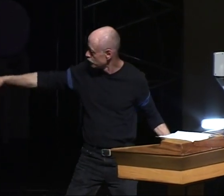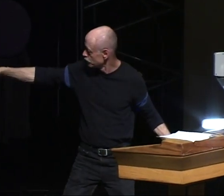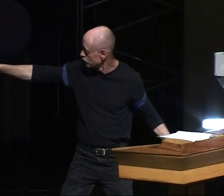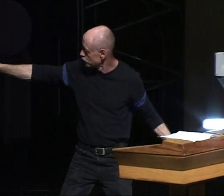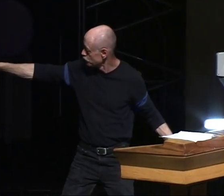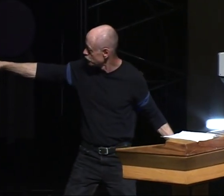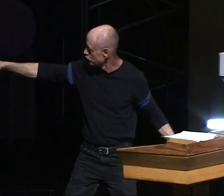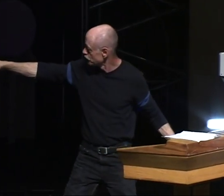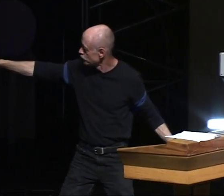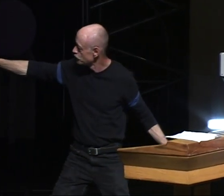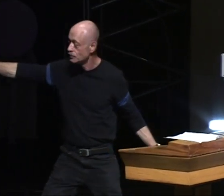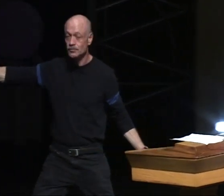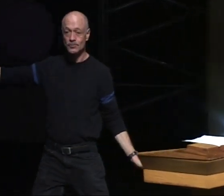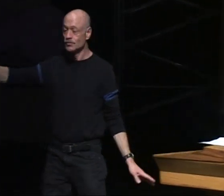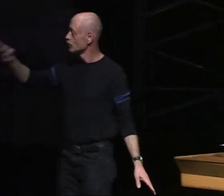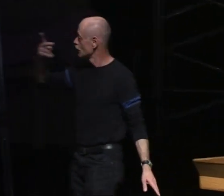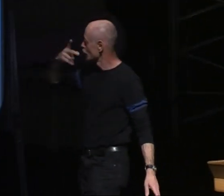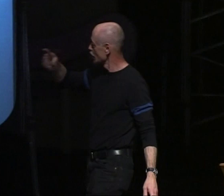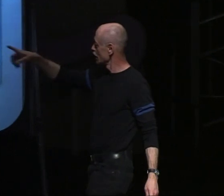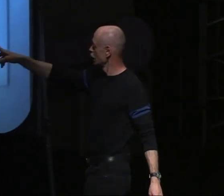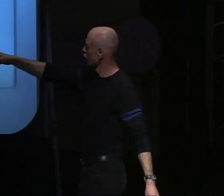Way.